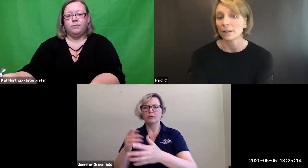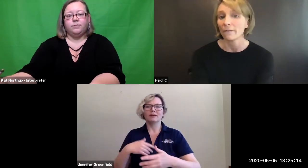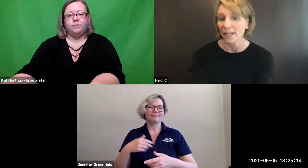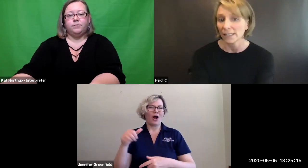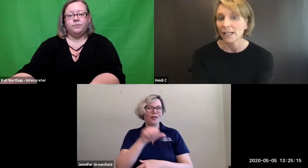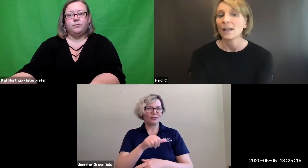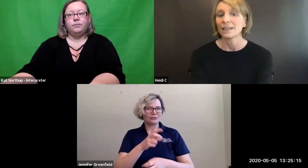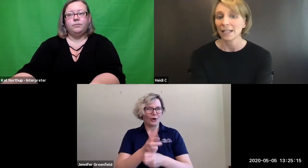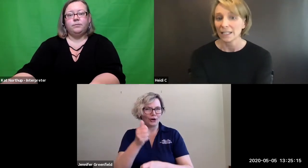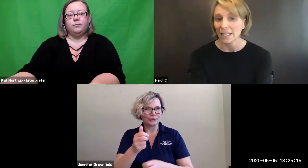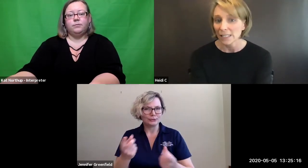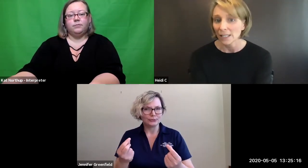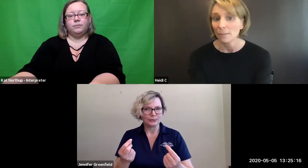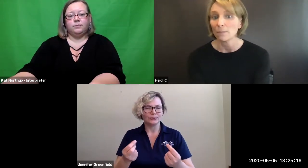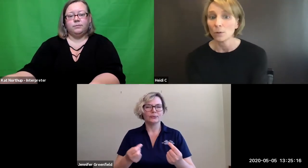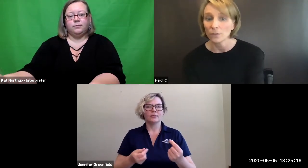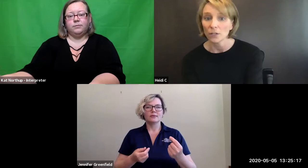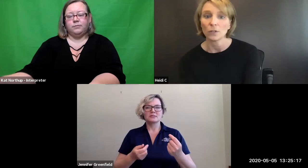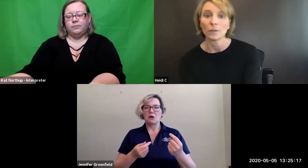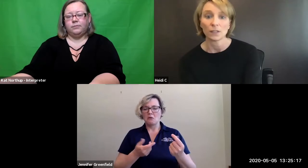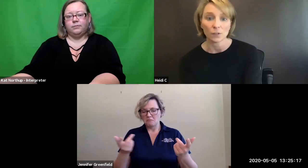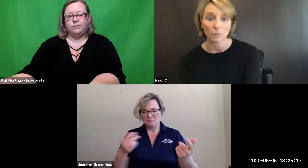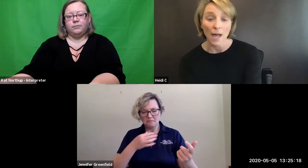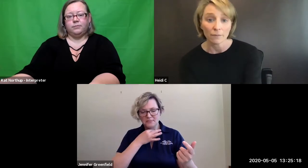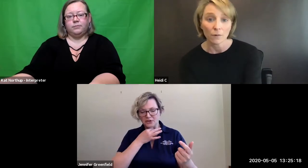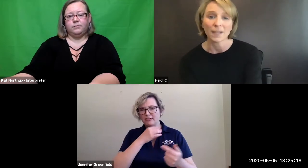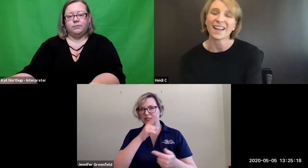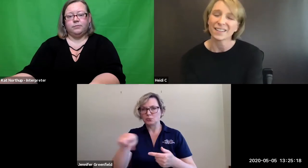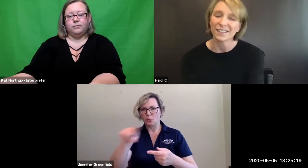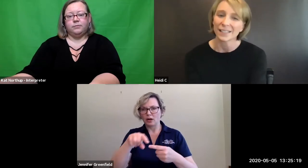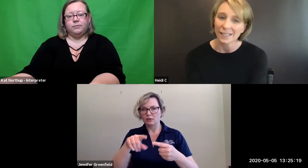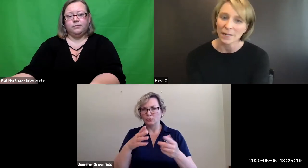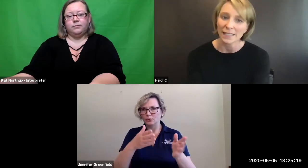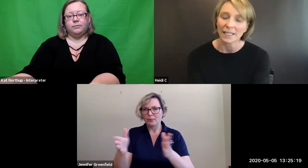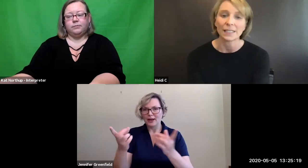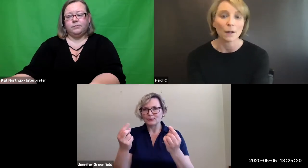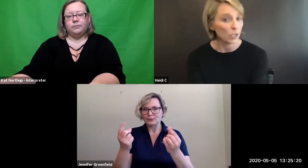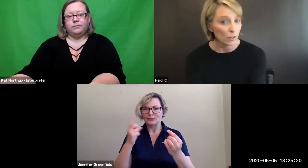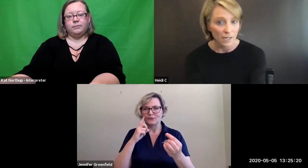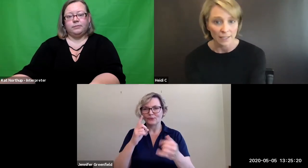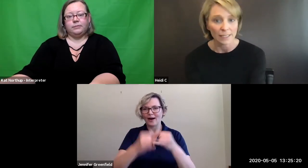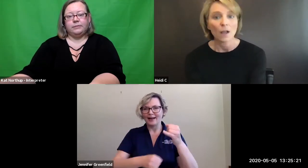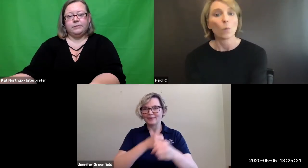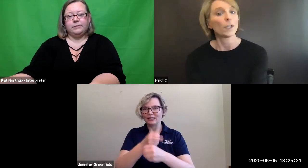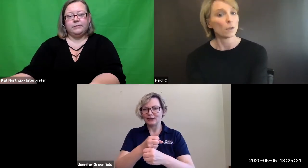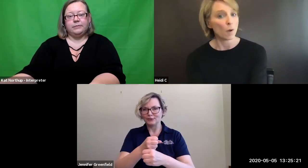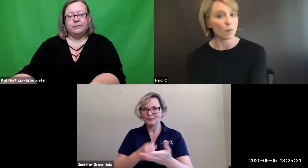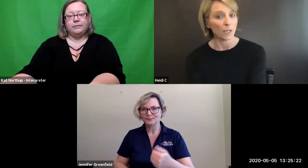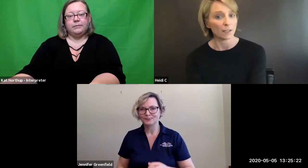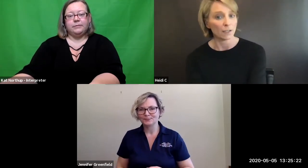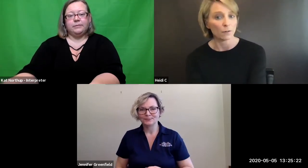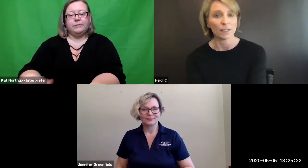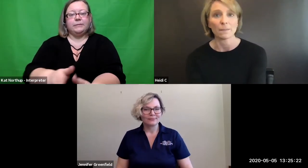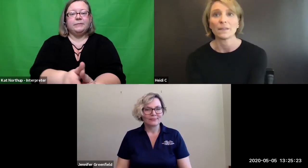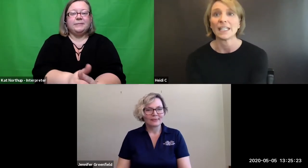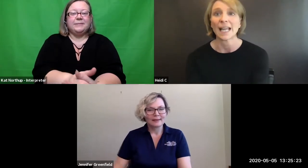certain events that can easily be moved to a Zoom platform and others not so easily. So I'm curious what you all plan